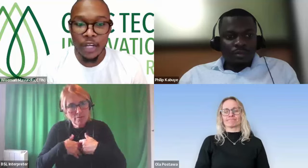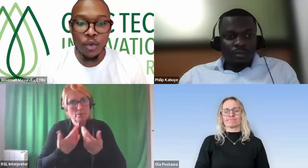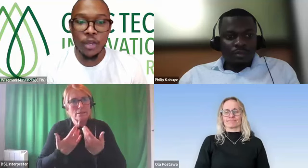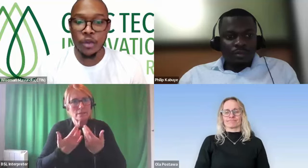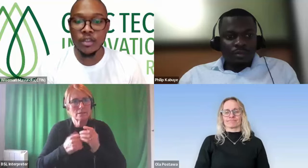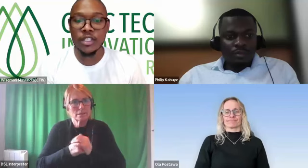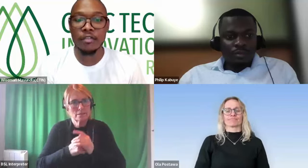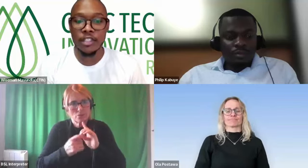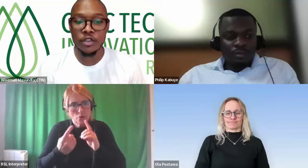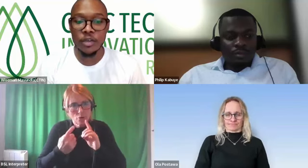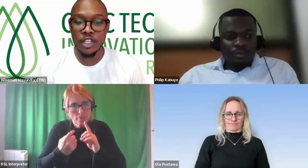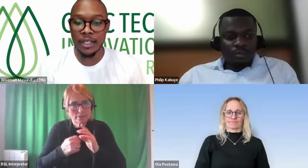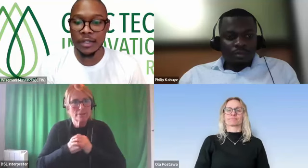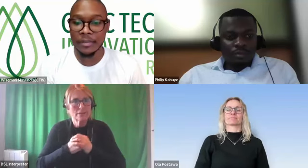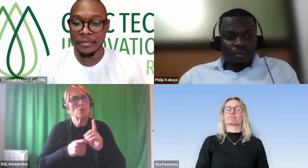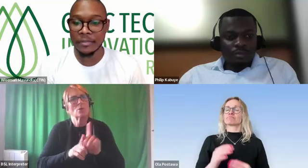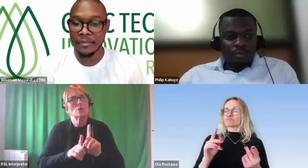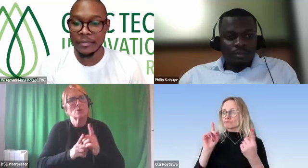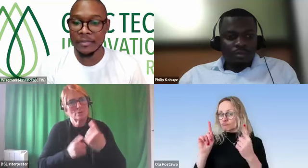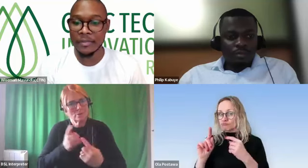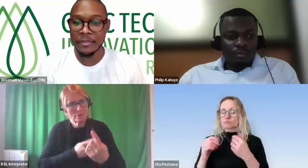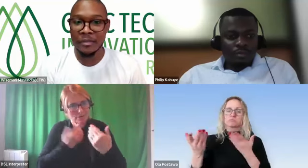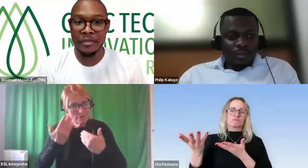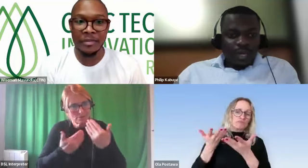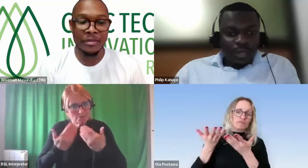forget to begin with your self-description.